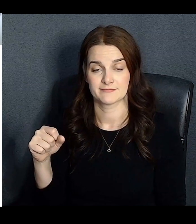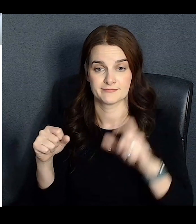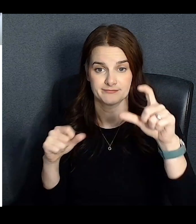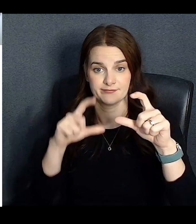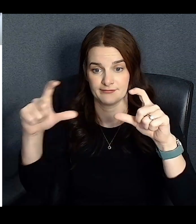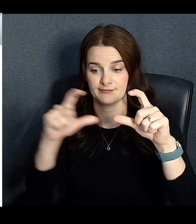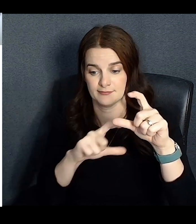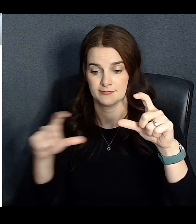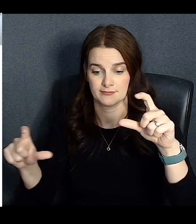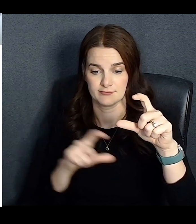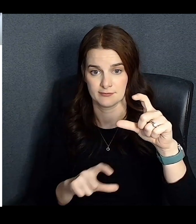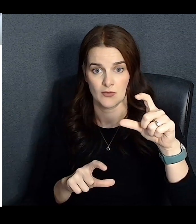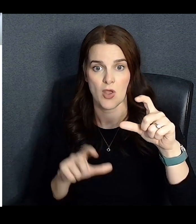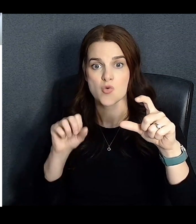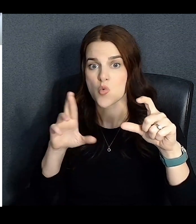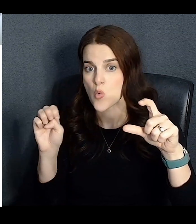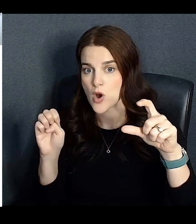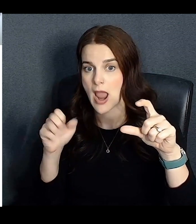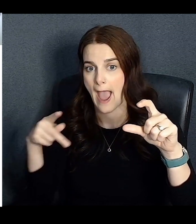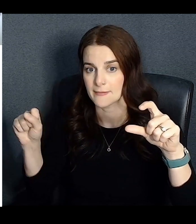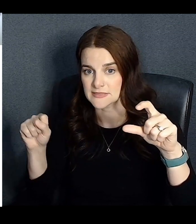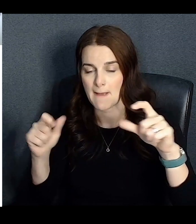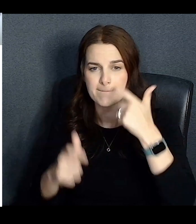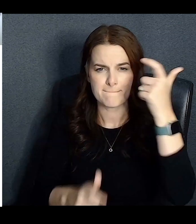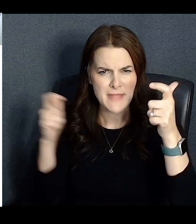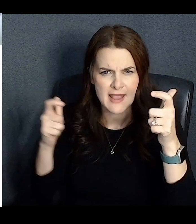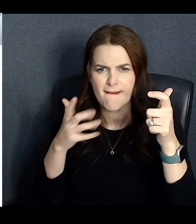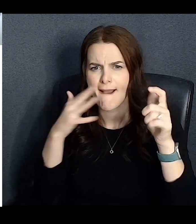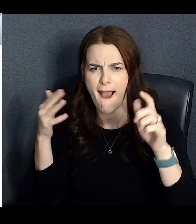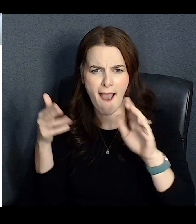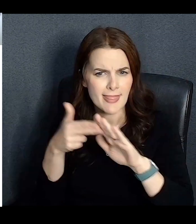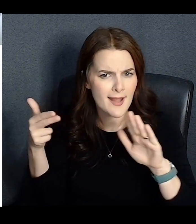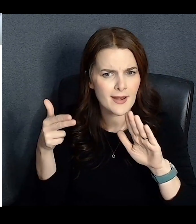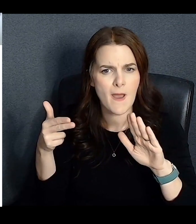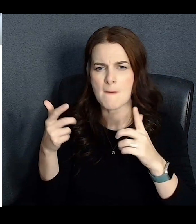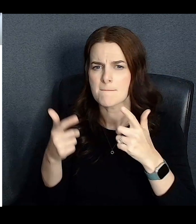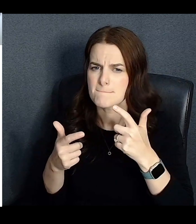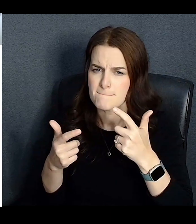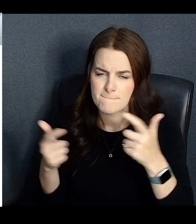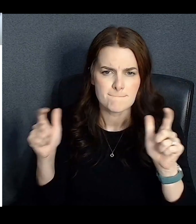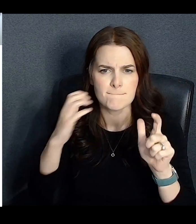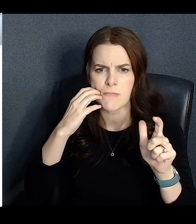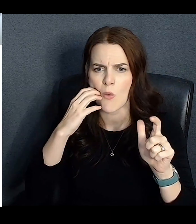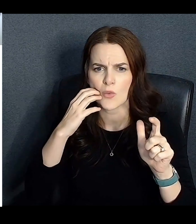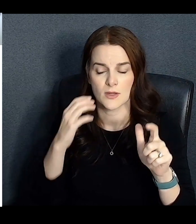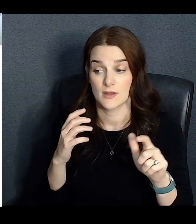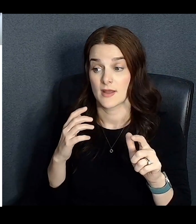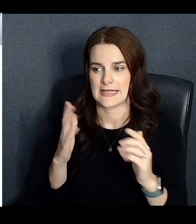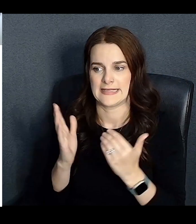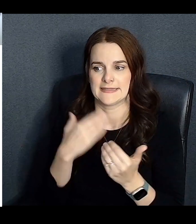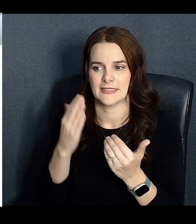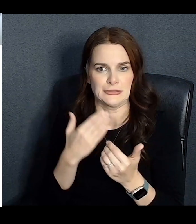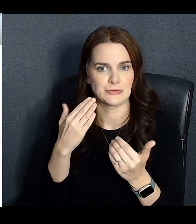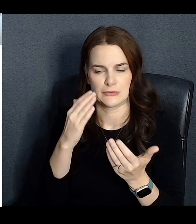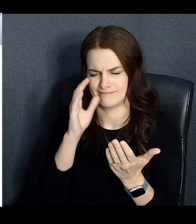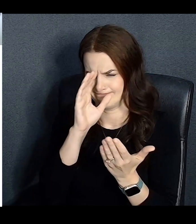kind of isolated as these are our core apps, and they're big, they're highlighted, they're bold. This offers a much easier way